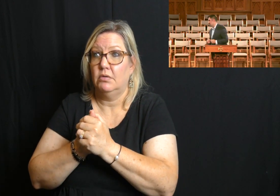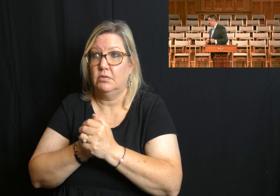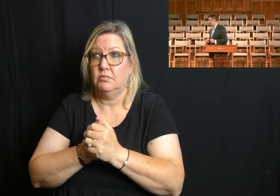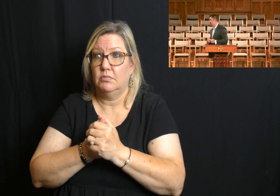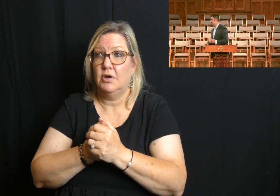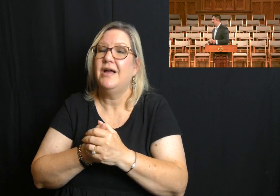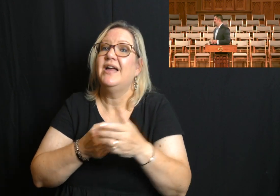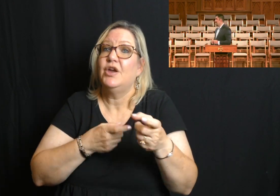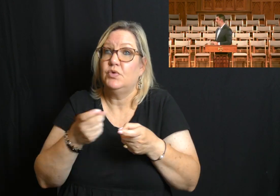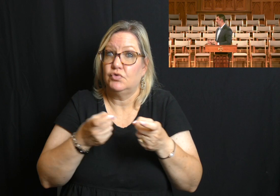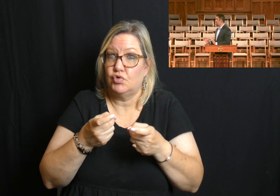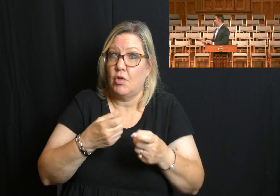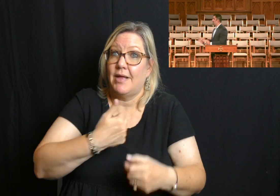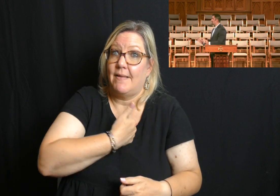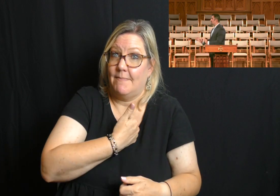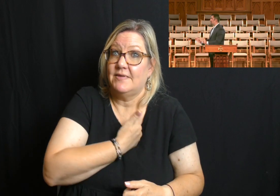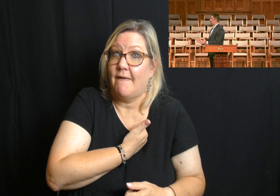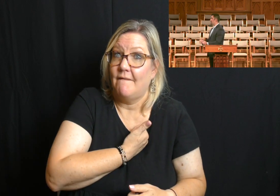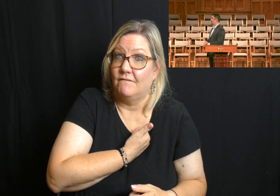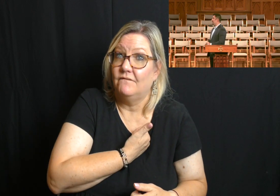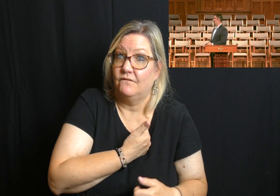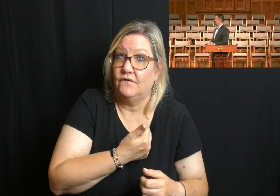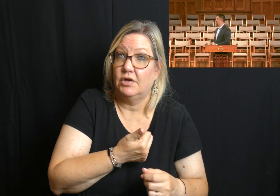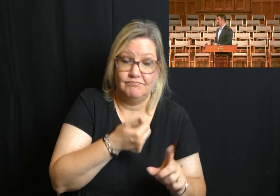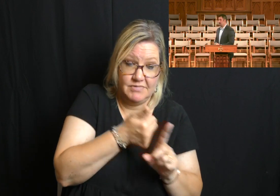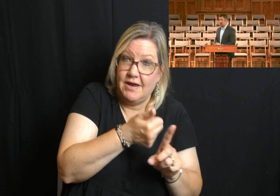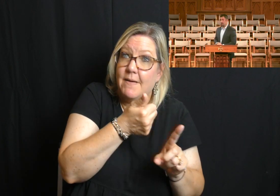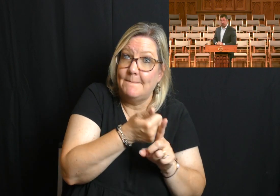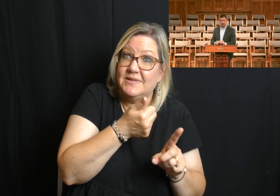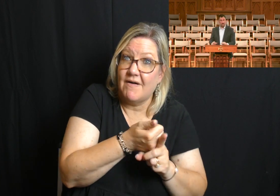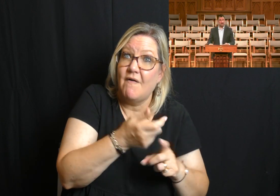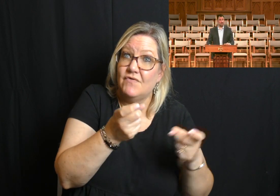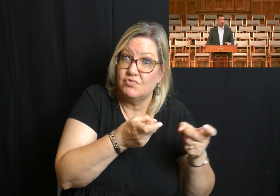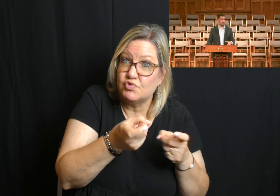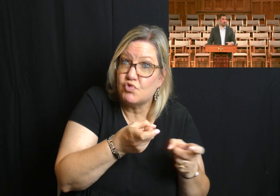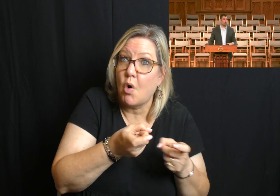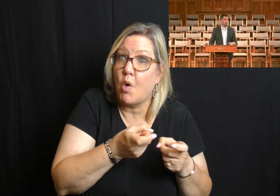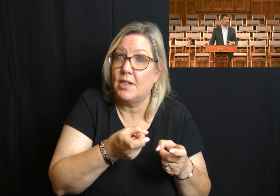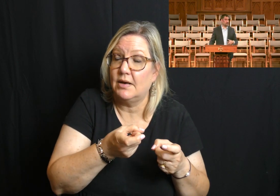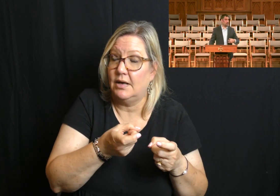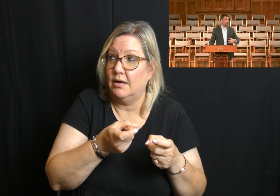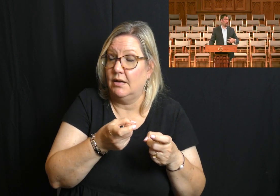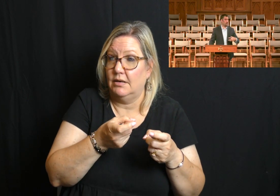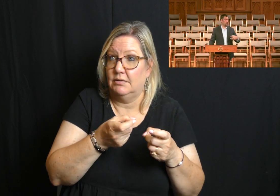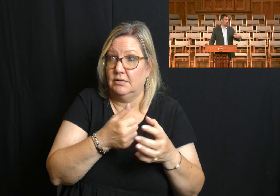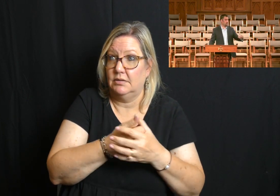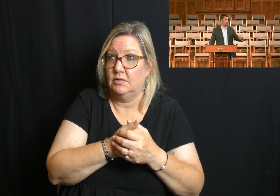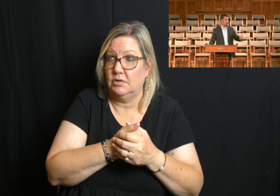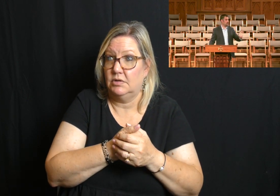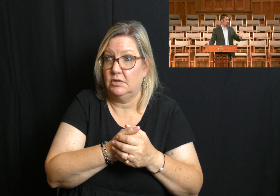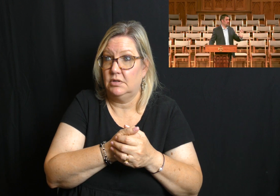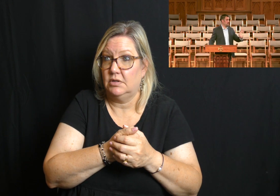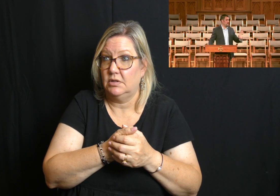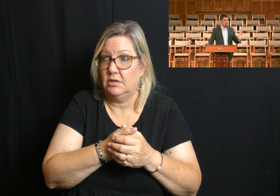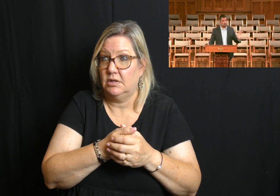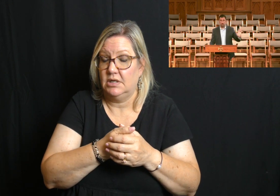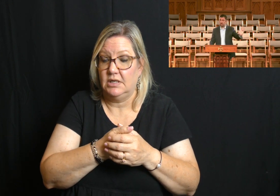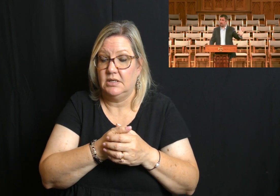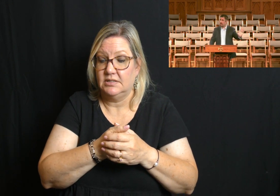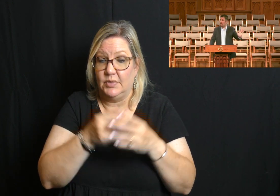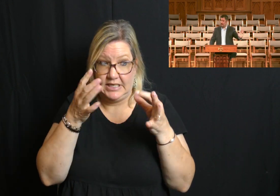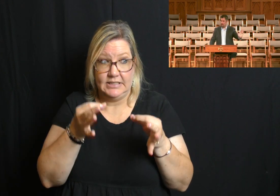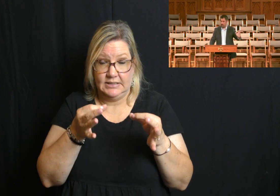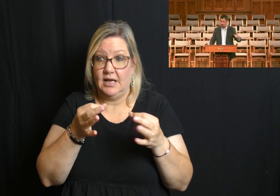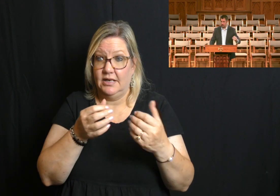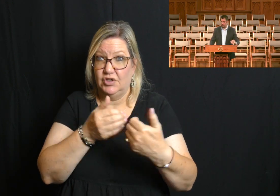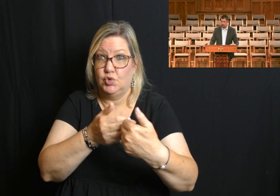way. Instead of trusting the promise that God had given him, he still chose to separate his possessions and then pushing